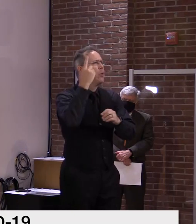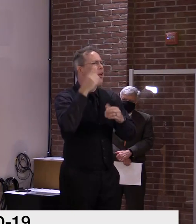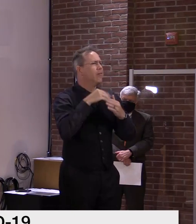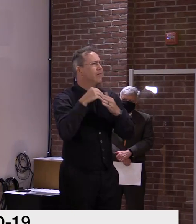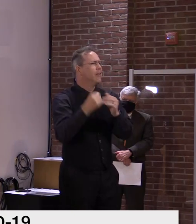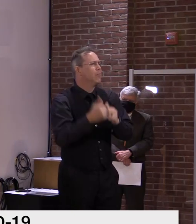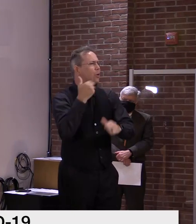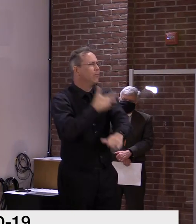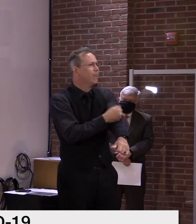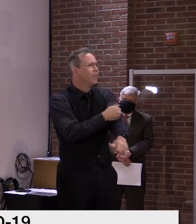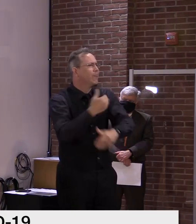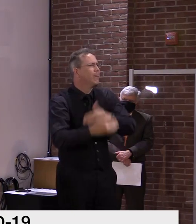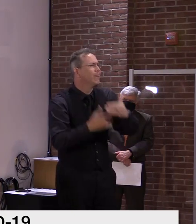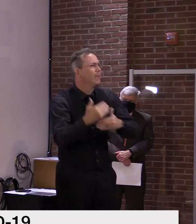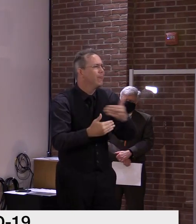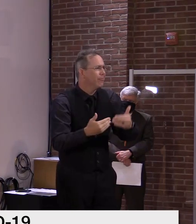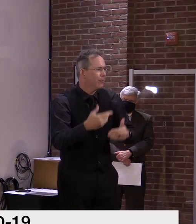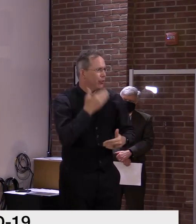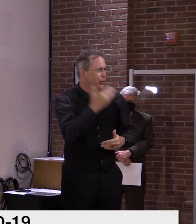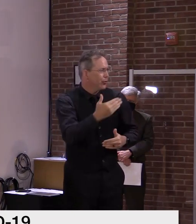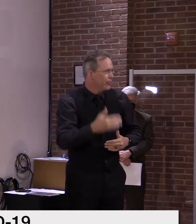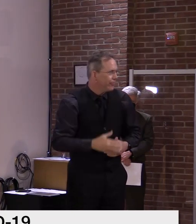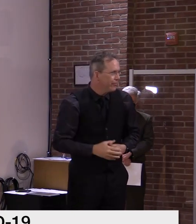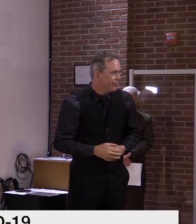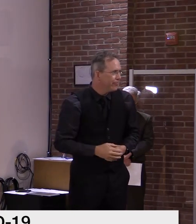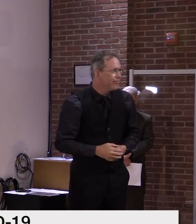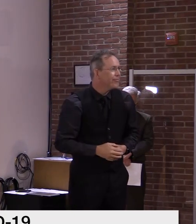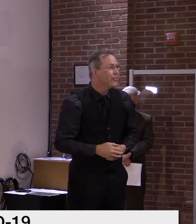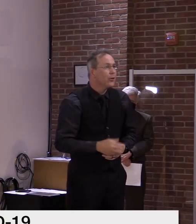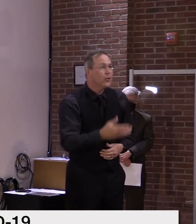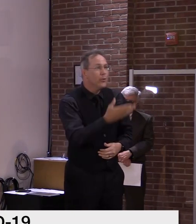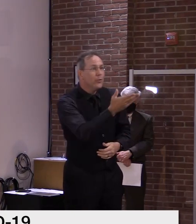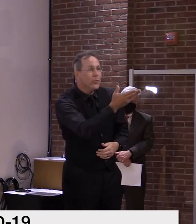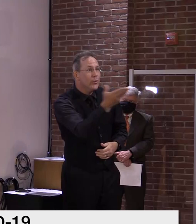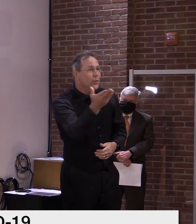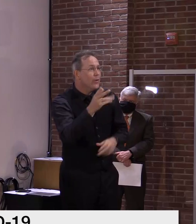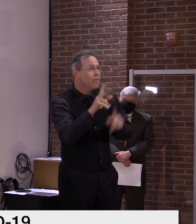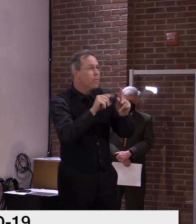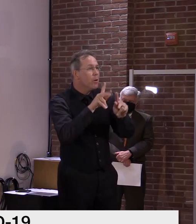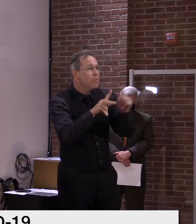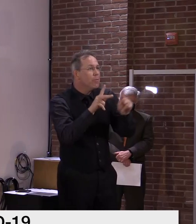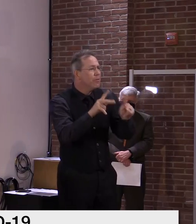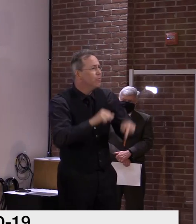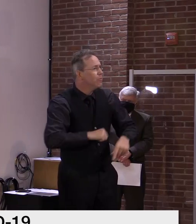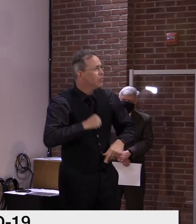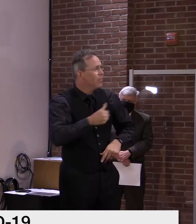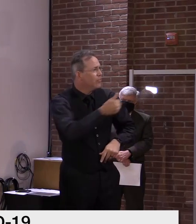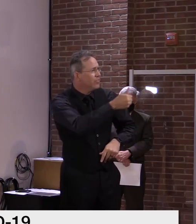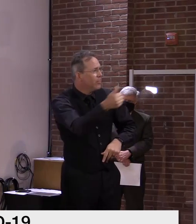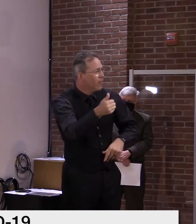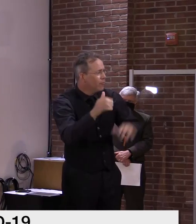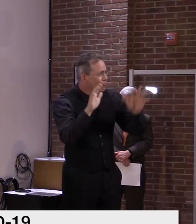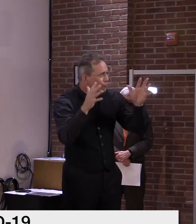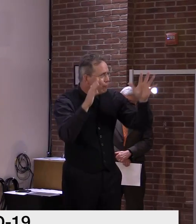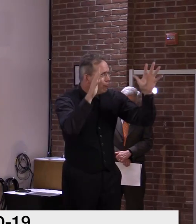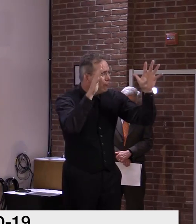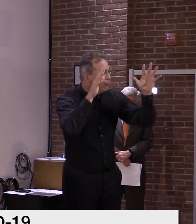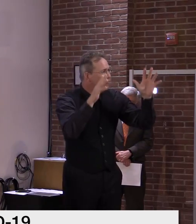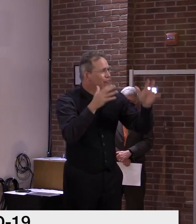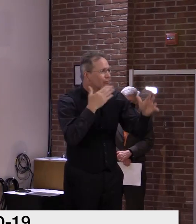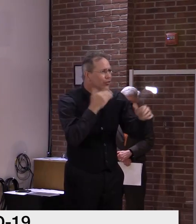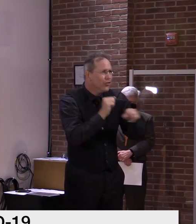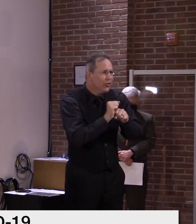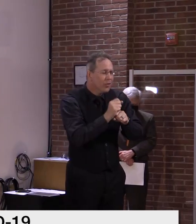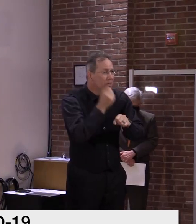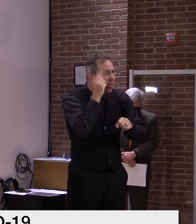dose. Vermonters should be proud of what we've accomplished, but we also understand there's still a lot more work to